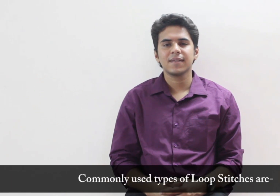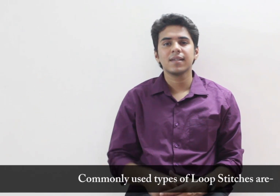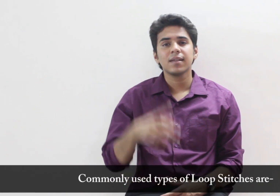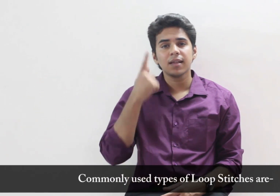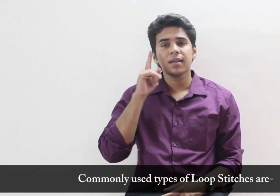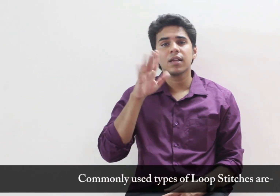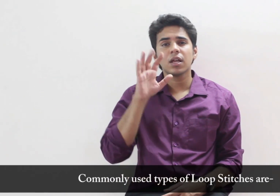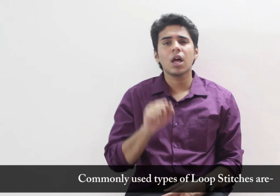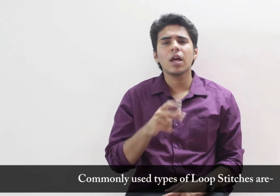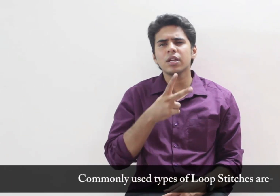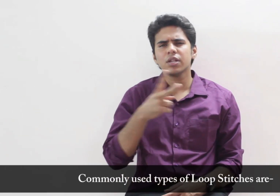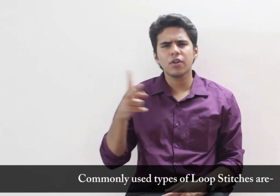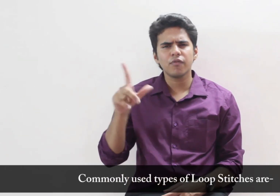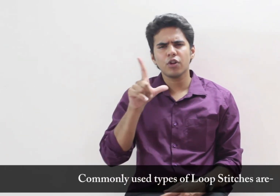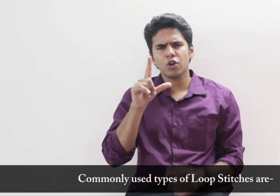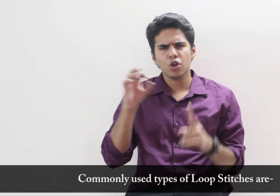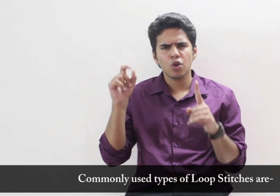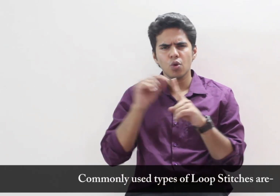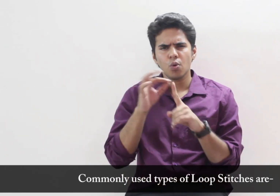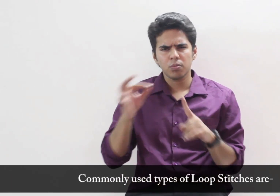Commonly used types of loop stitches are